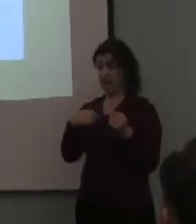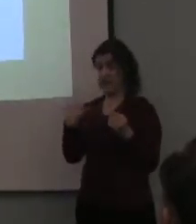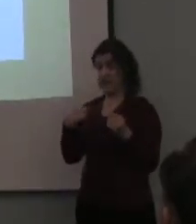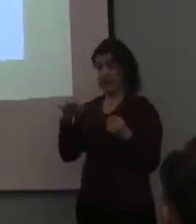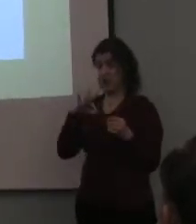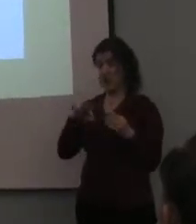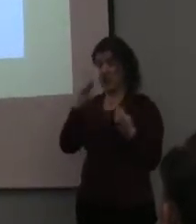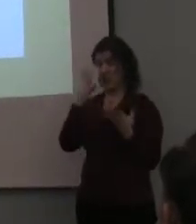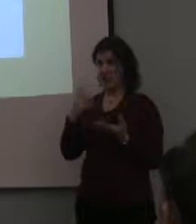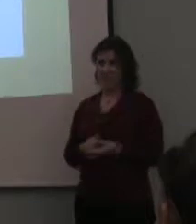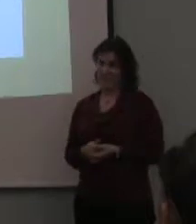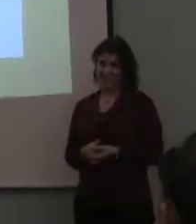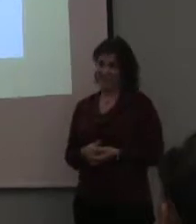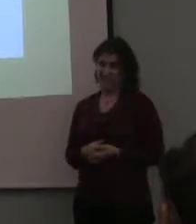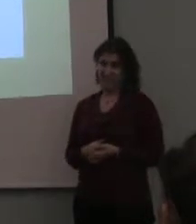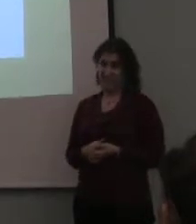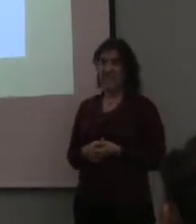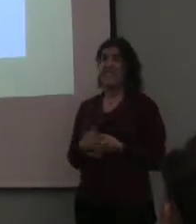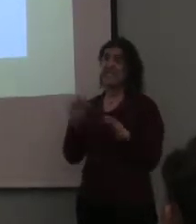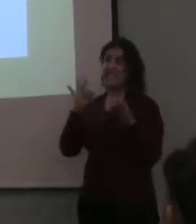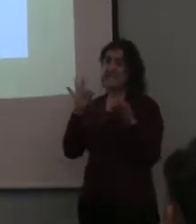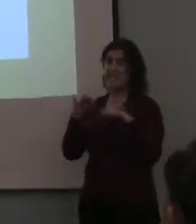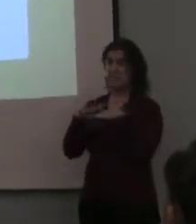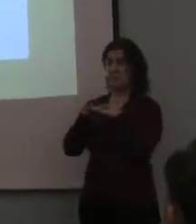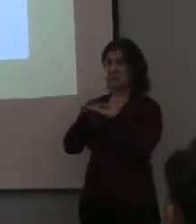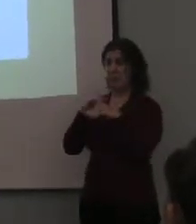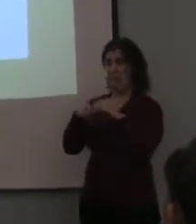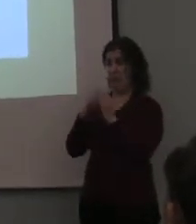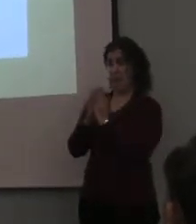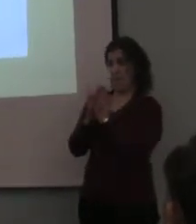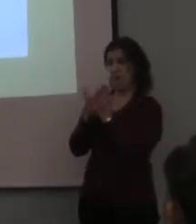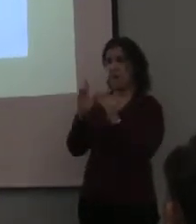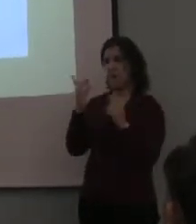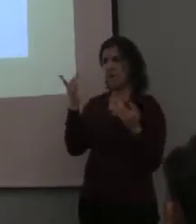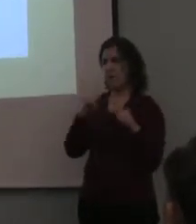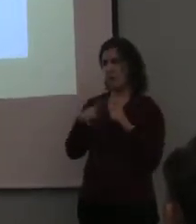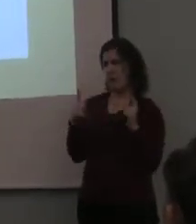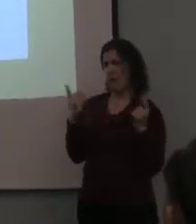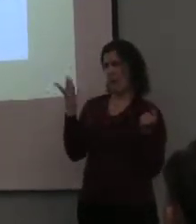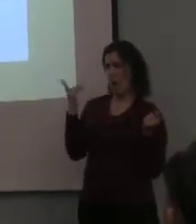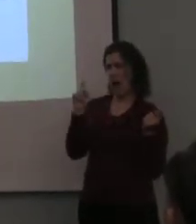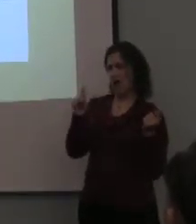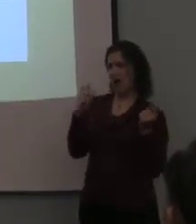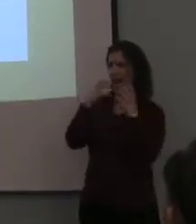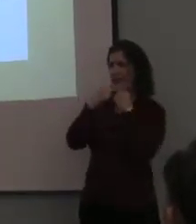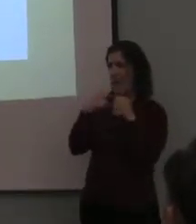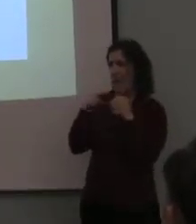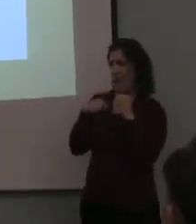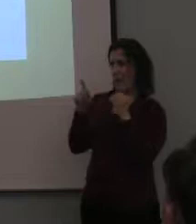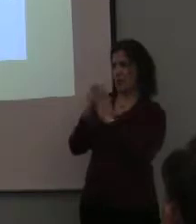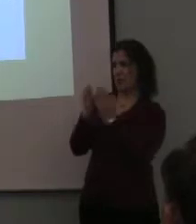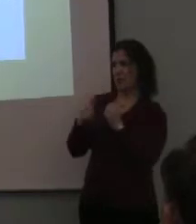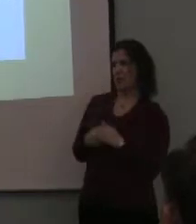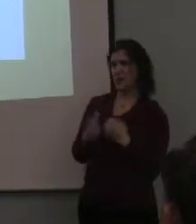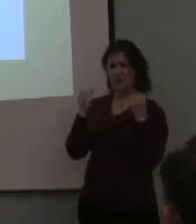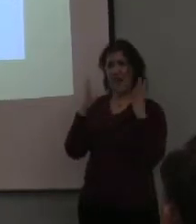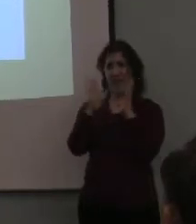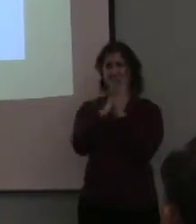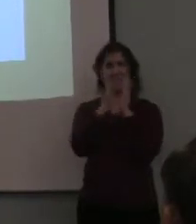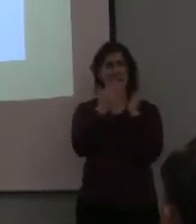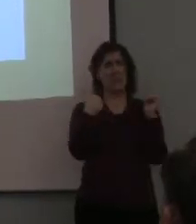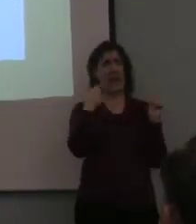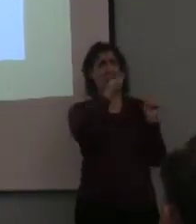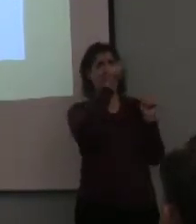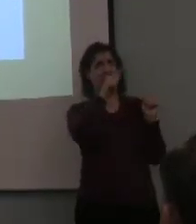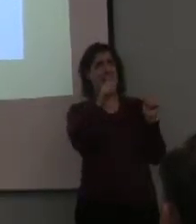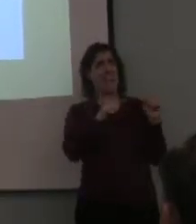useful. It tells me about a book, but not why I should care. There are a lot of books about which I